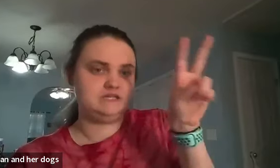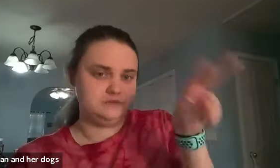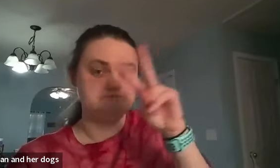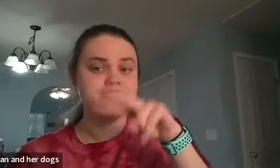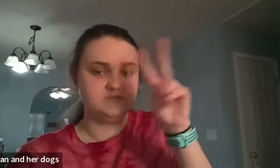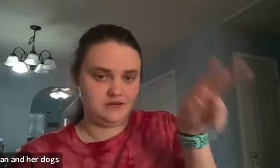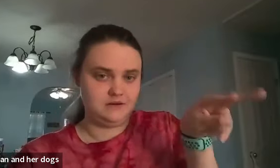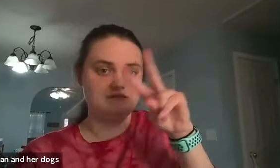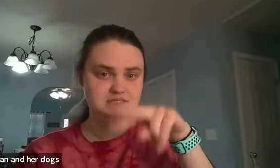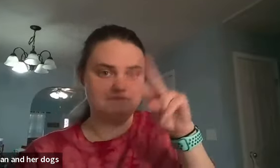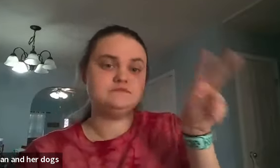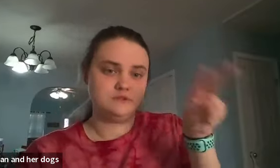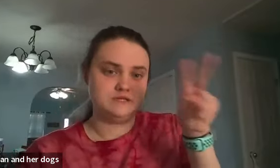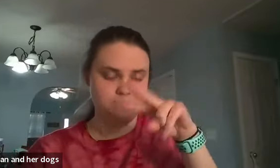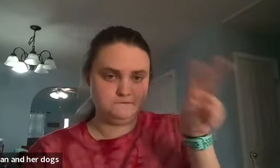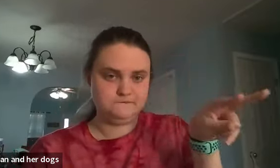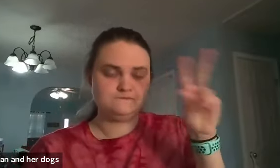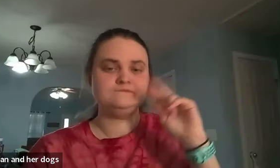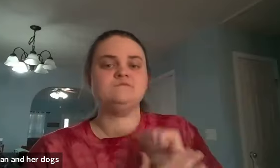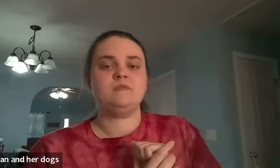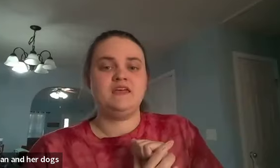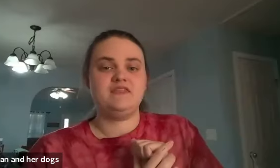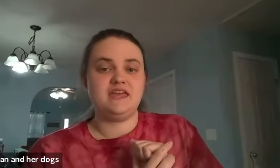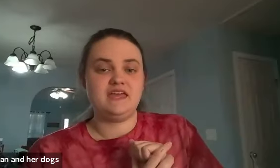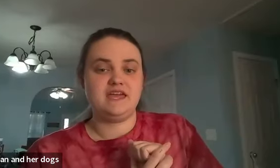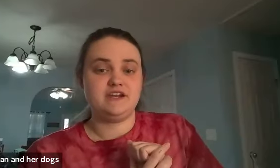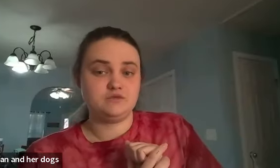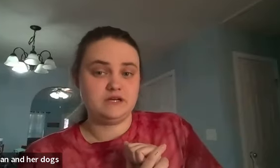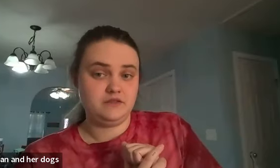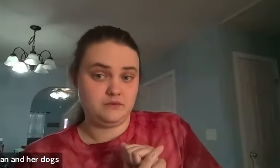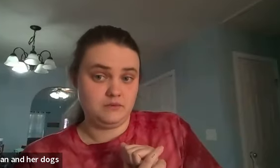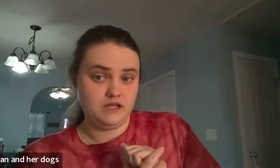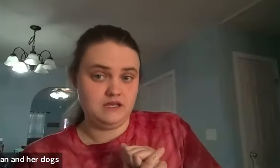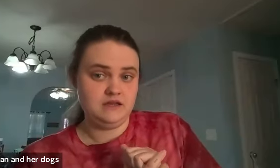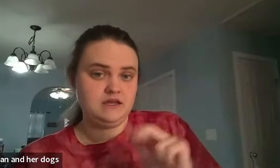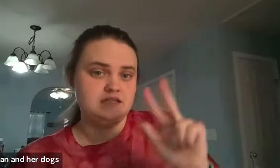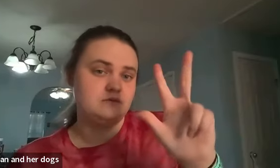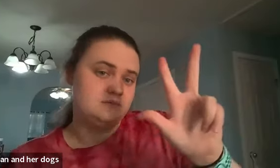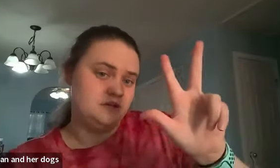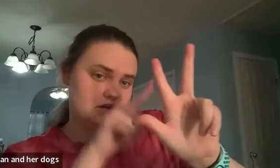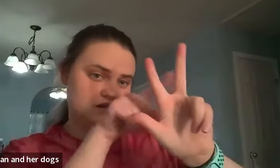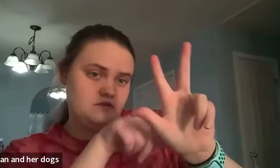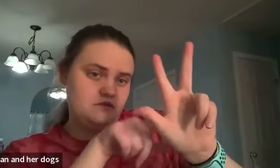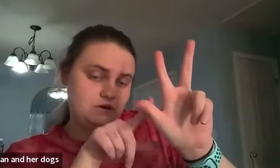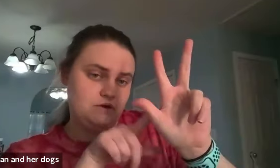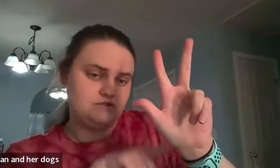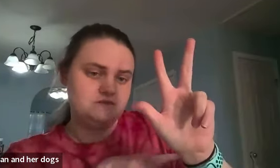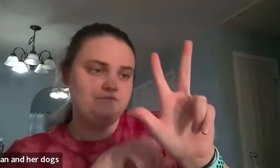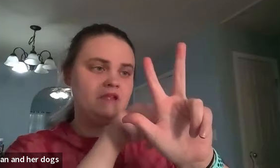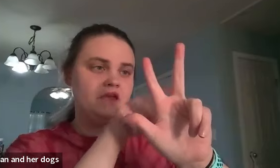22, mm-hmm. You're gonna bounce it, 22. Then 23 is going to be, you're gonna do the 3 motion and